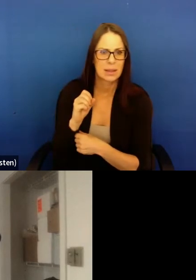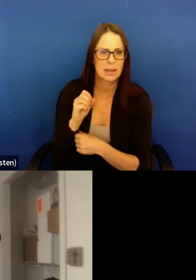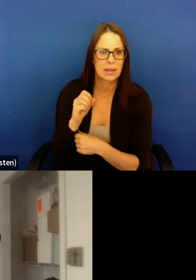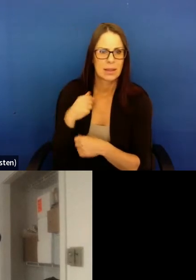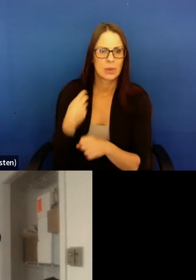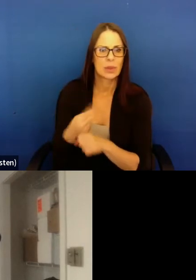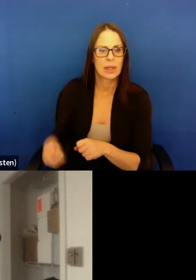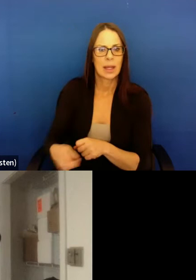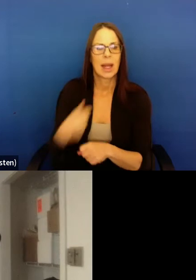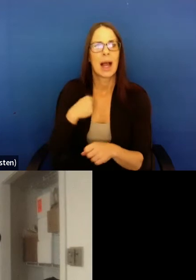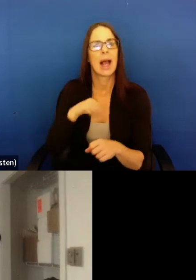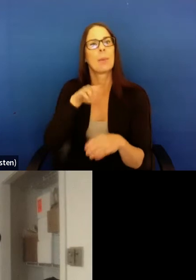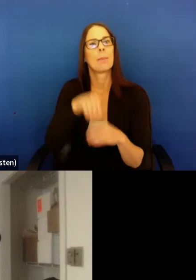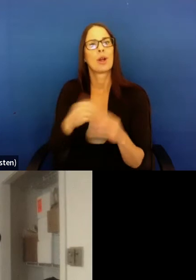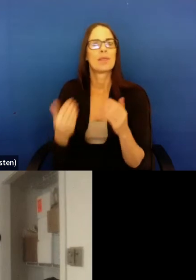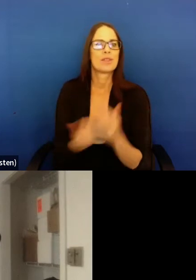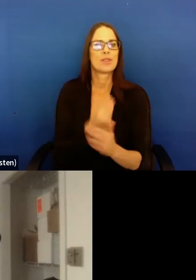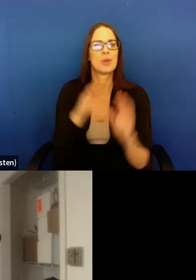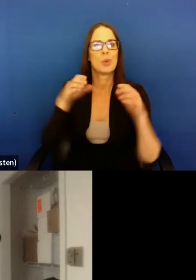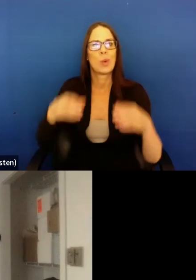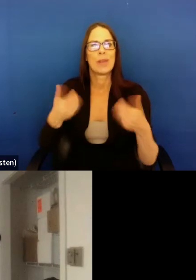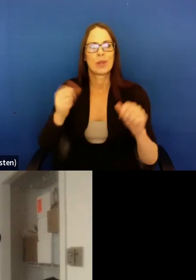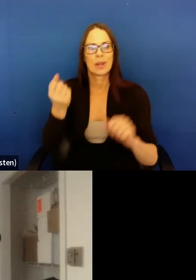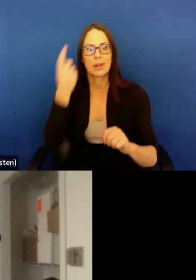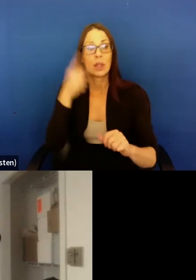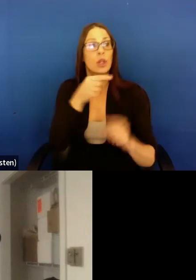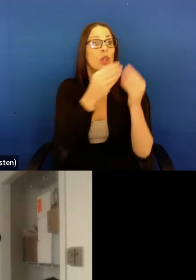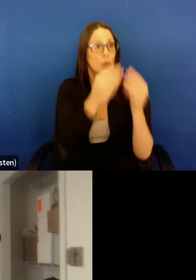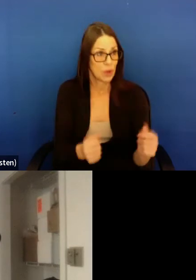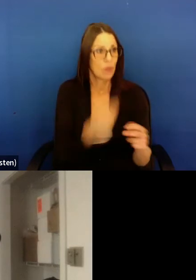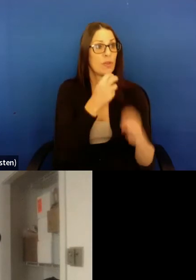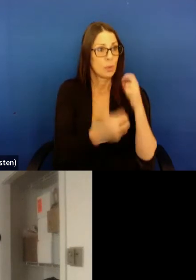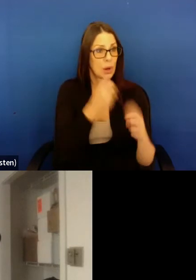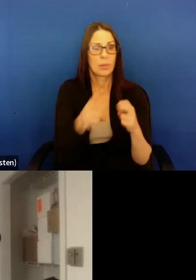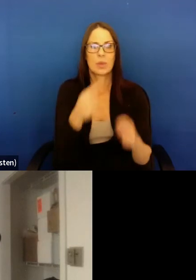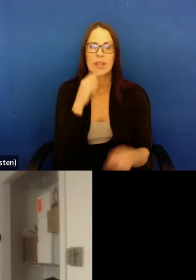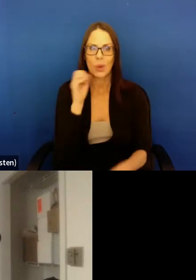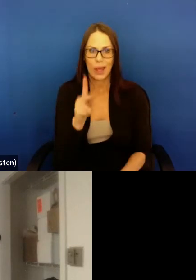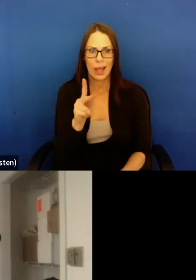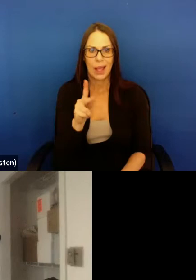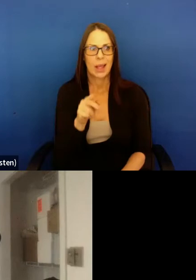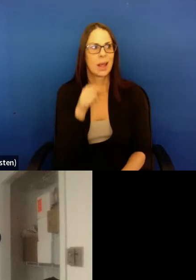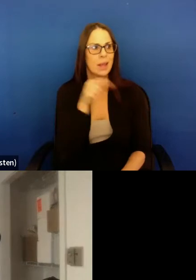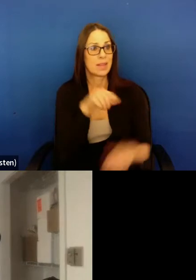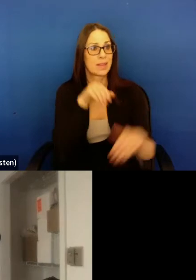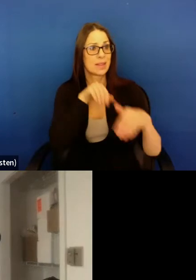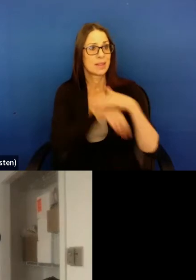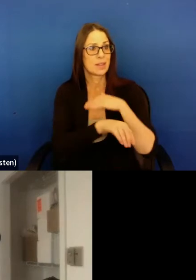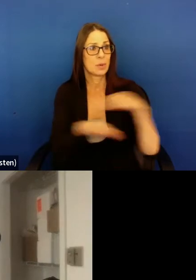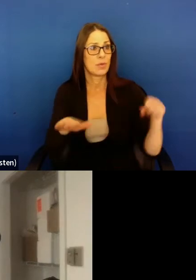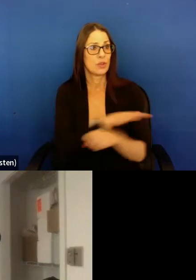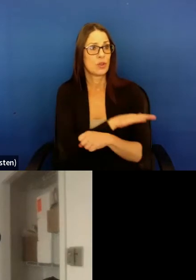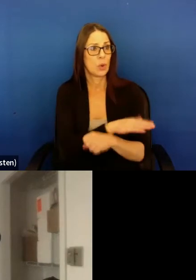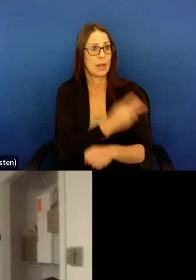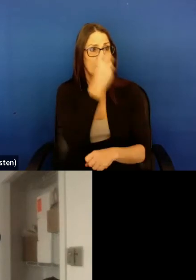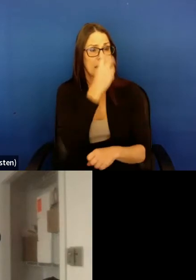are trying to understand this. But so you solved the problem. You said, okay, this is accessible for totally blind, but is it